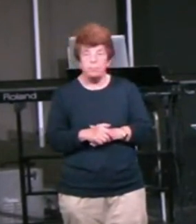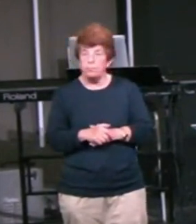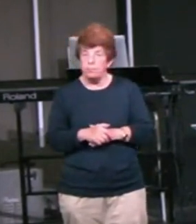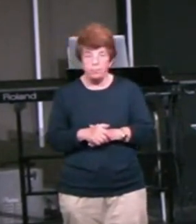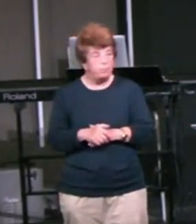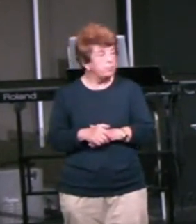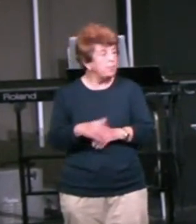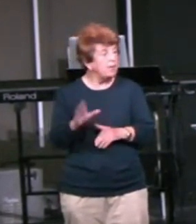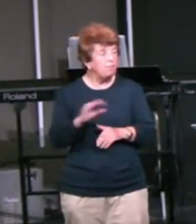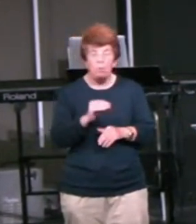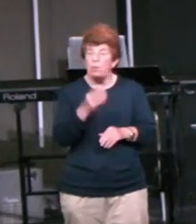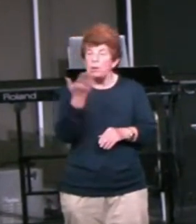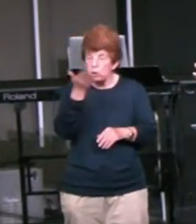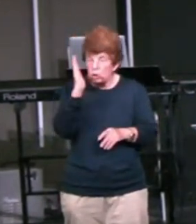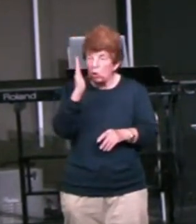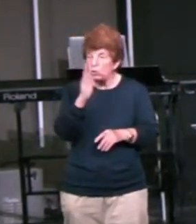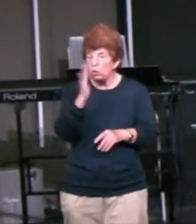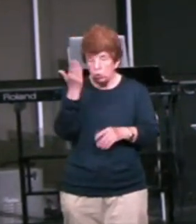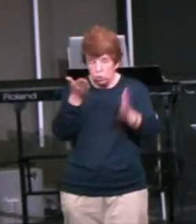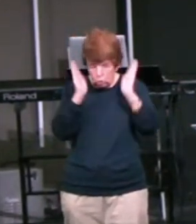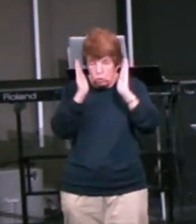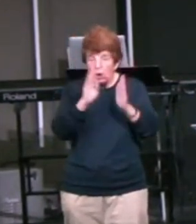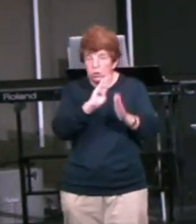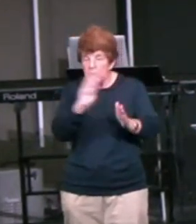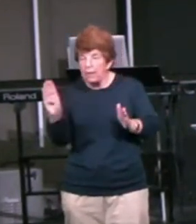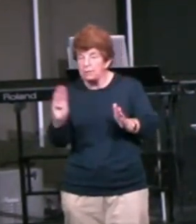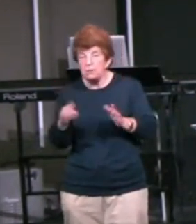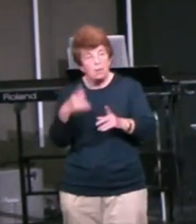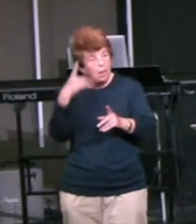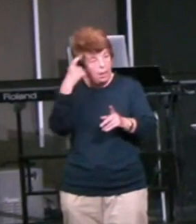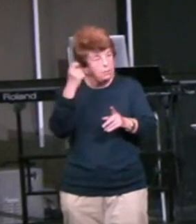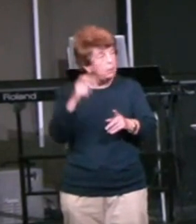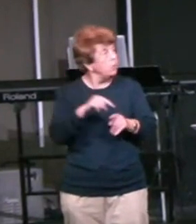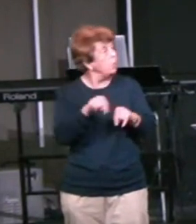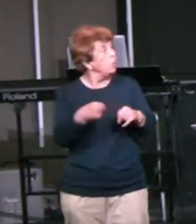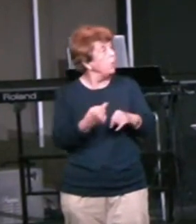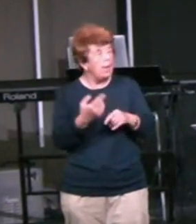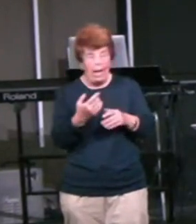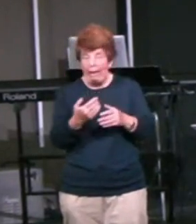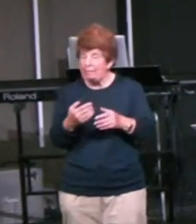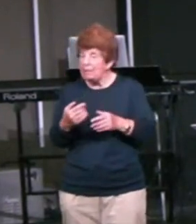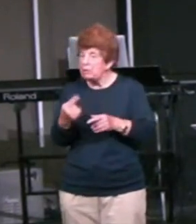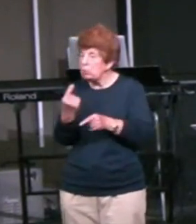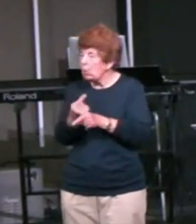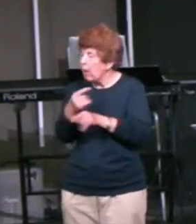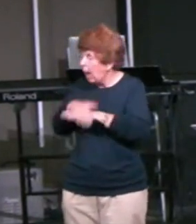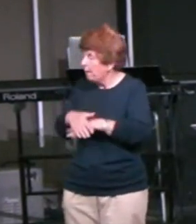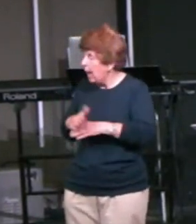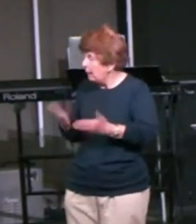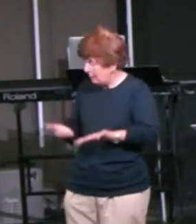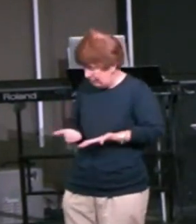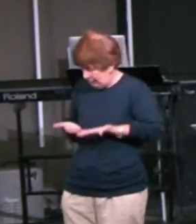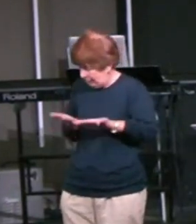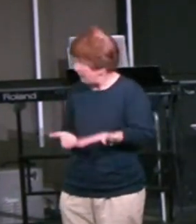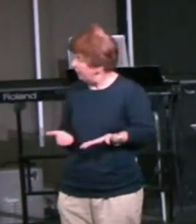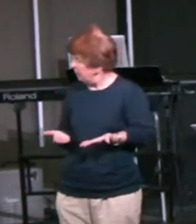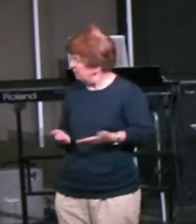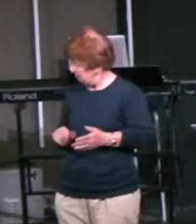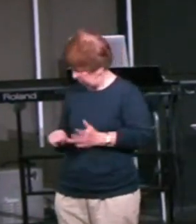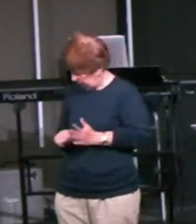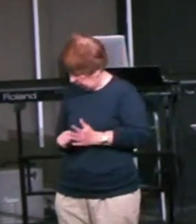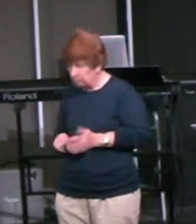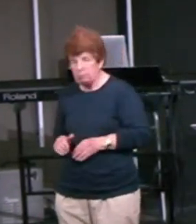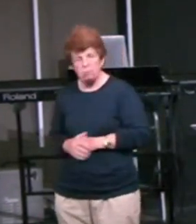either the church council or to the church council had been suggested that we have a message on giving. And I